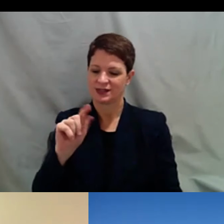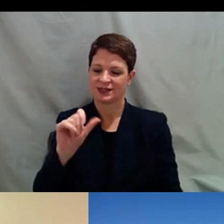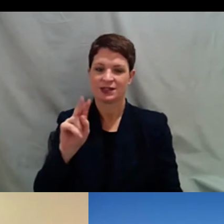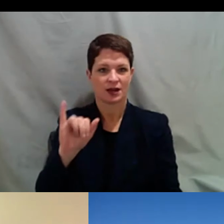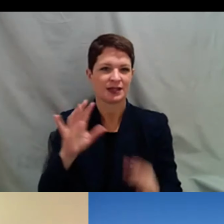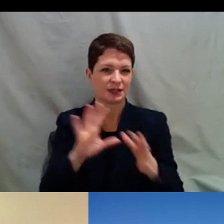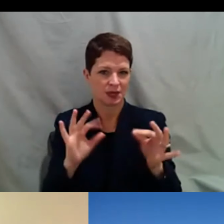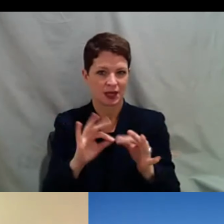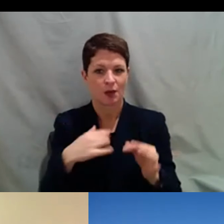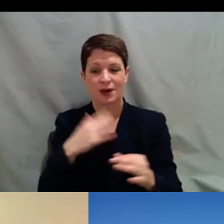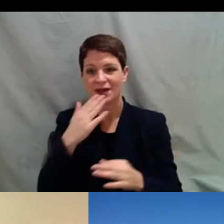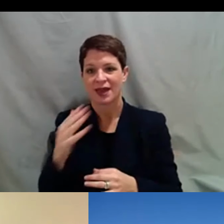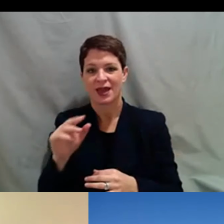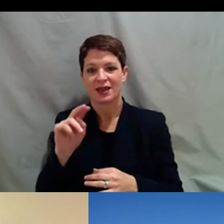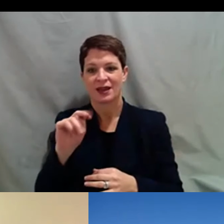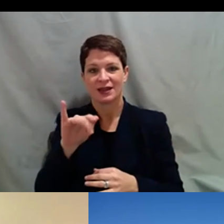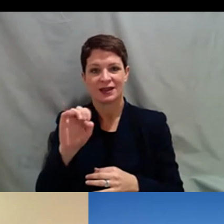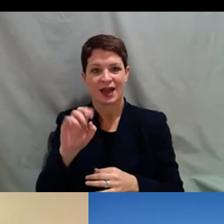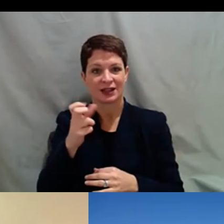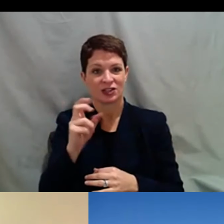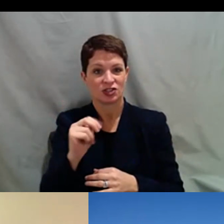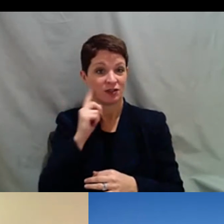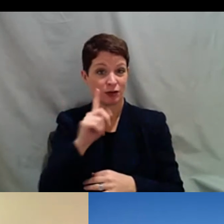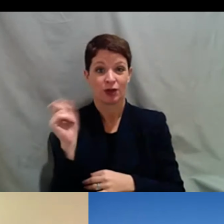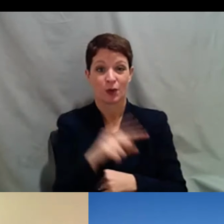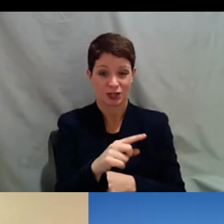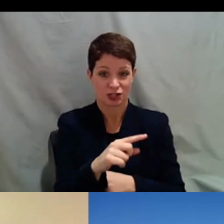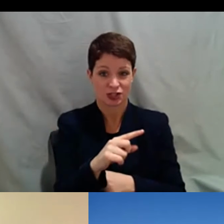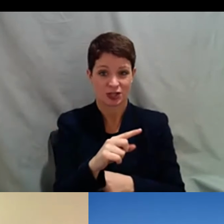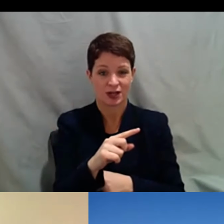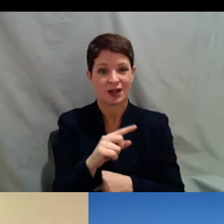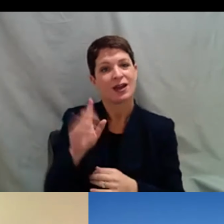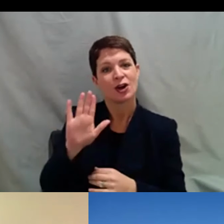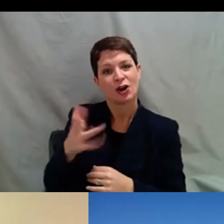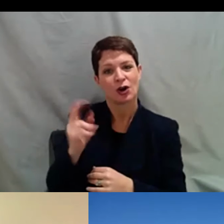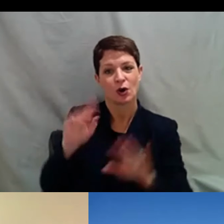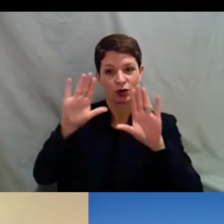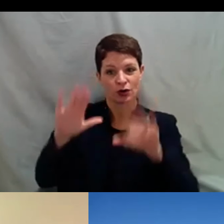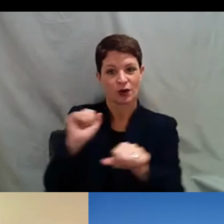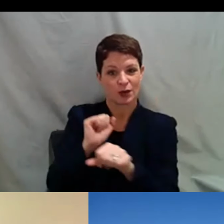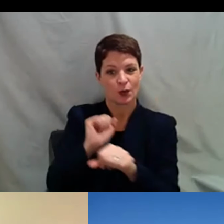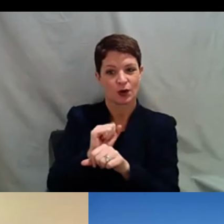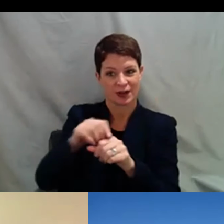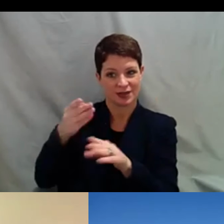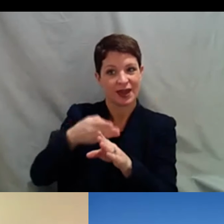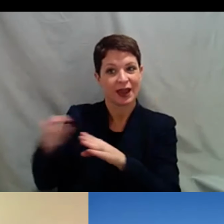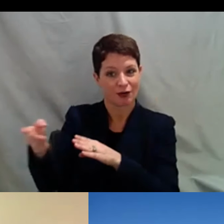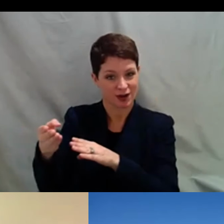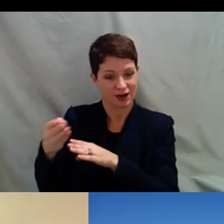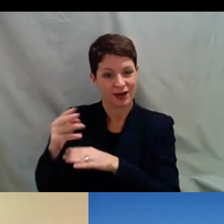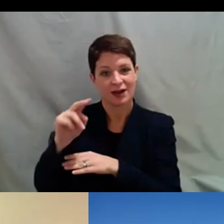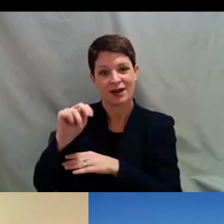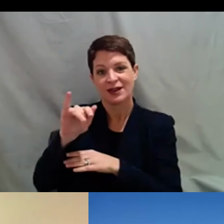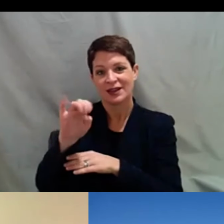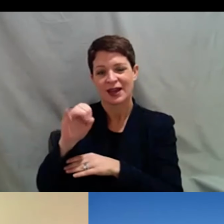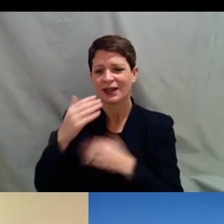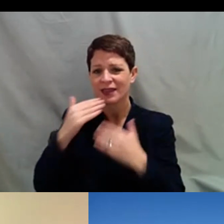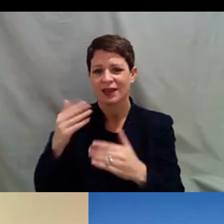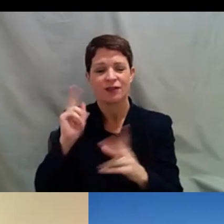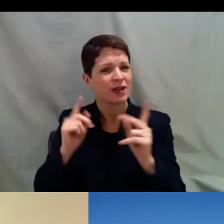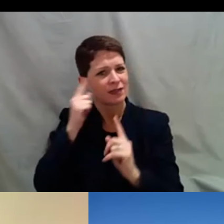really thank Natalie Chin for the question and lift up Natalie's own great work in this area. So just thinking about people who